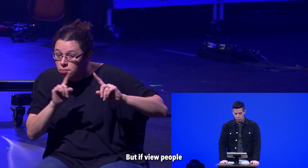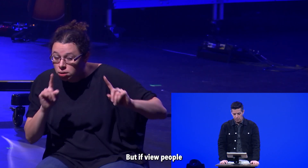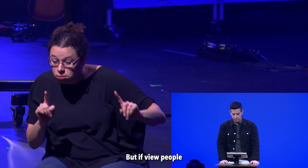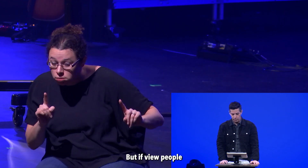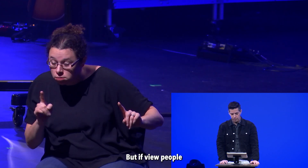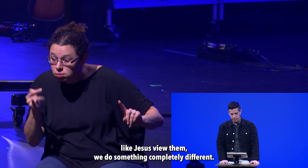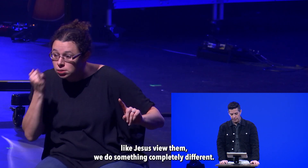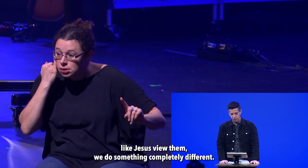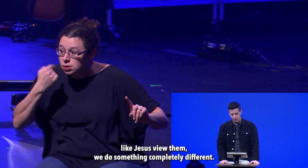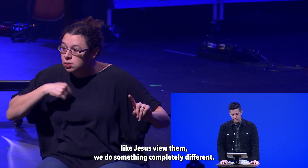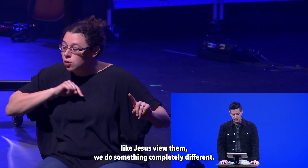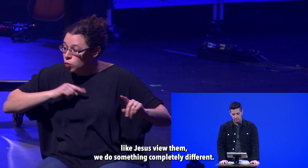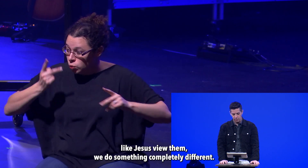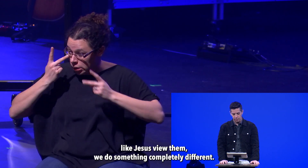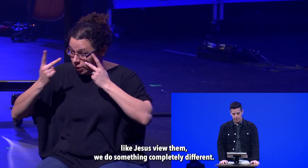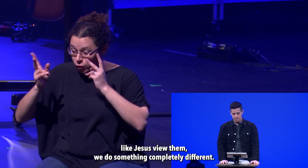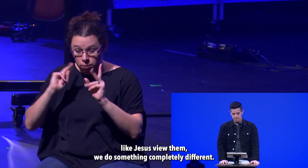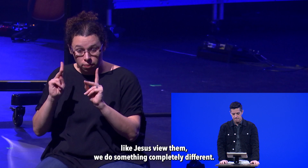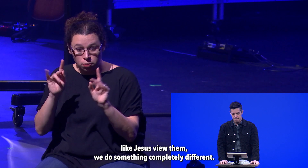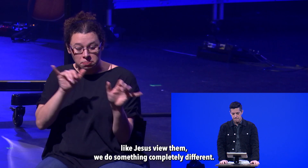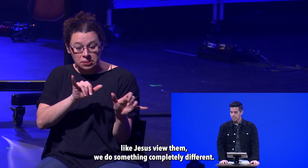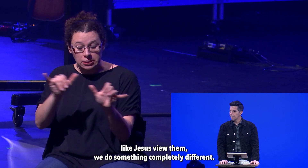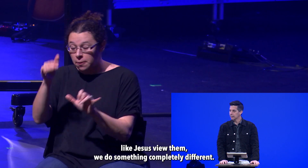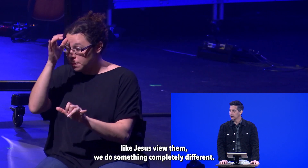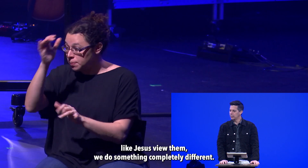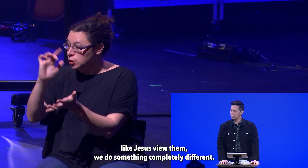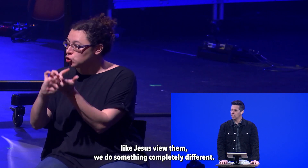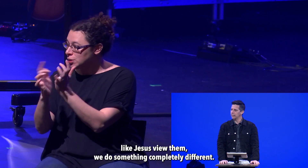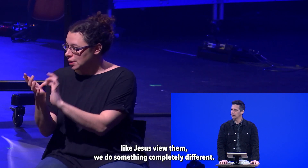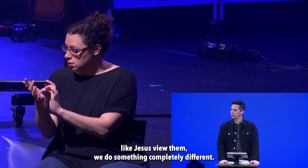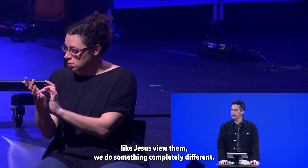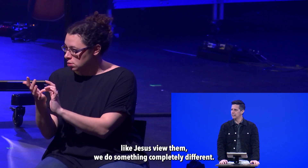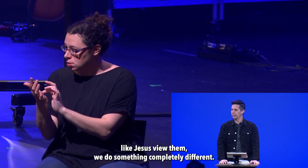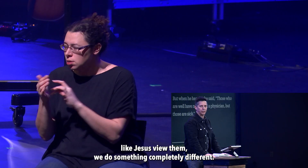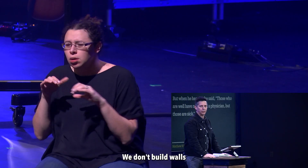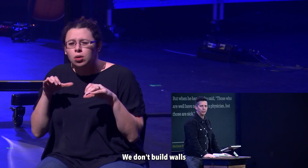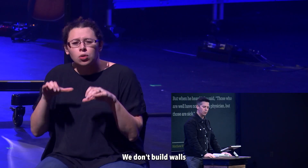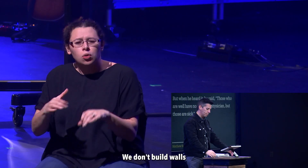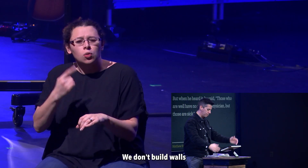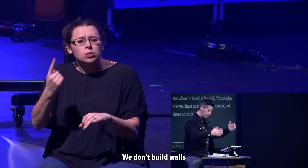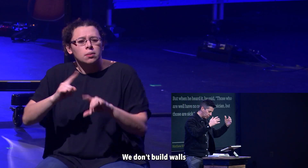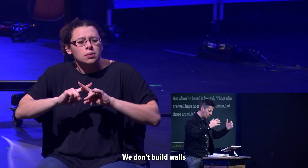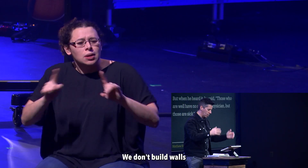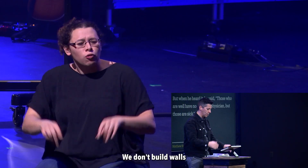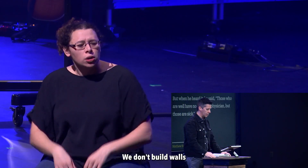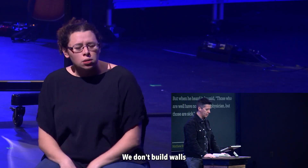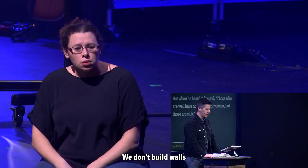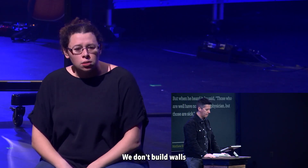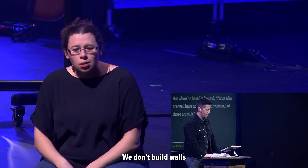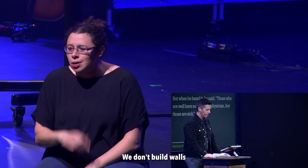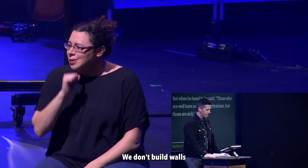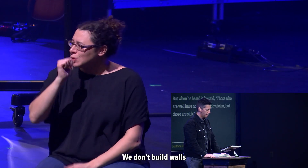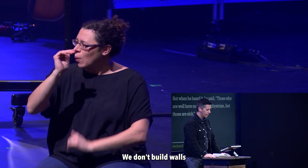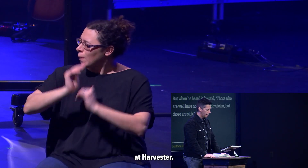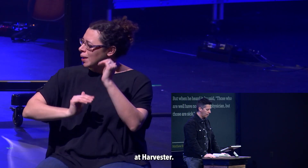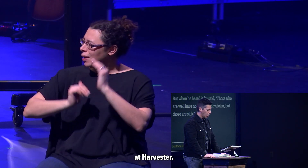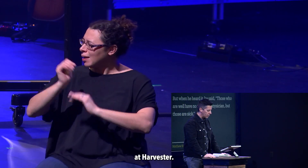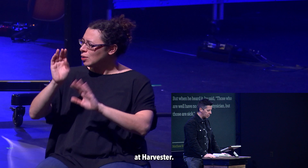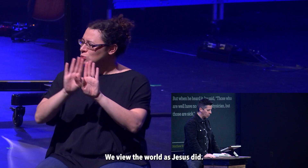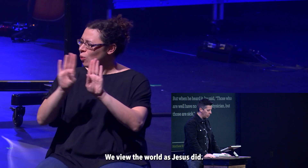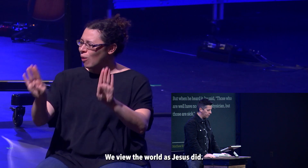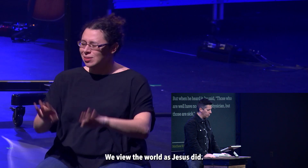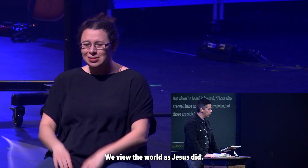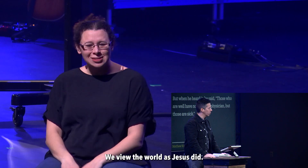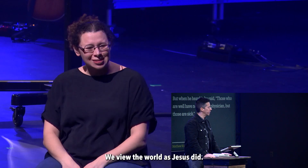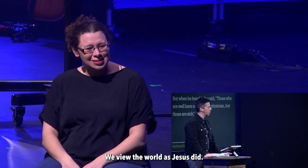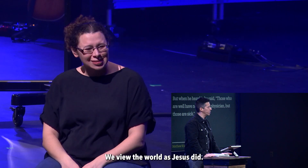we view people like Jesus viewed them, we do something completely different. We don't build walls. At